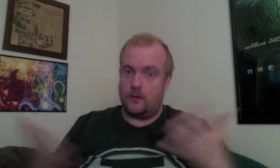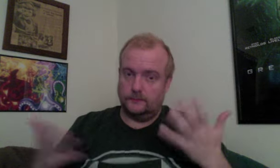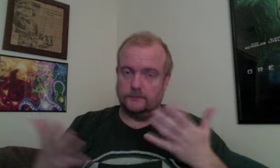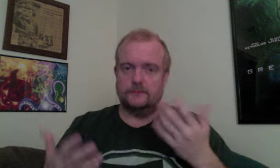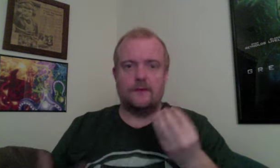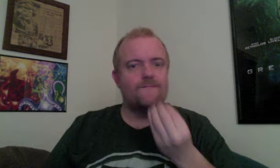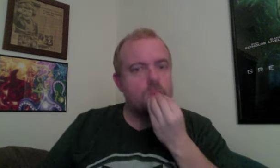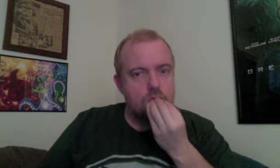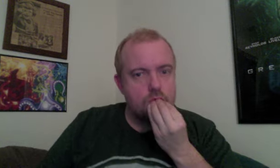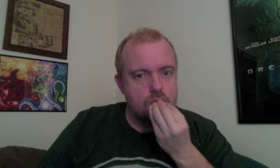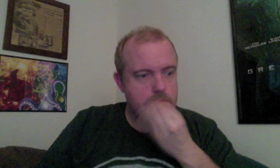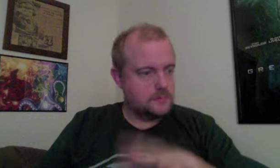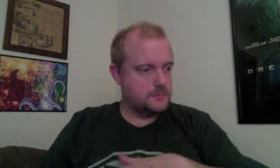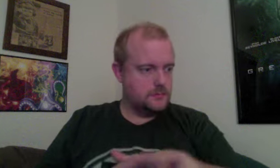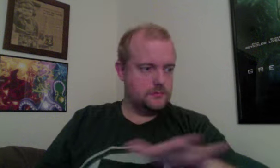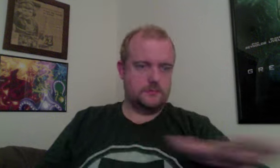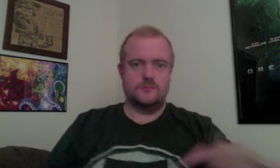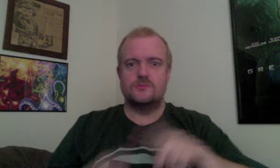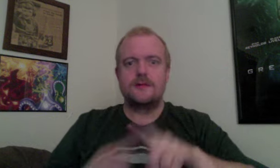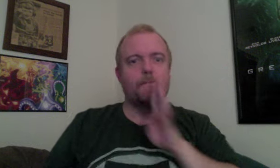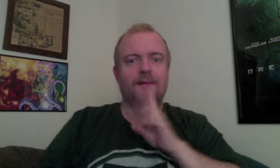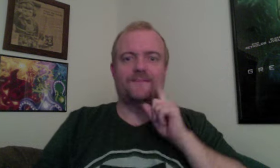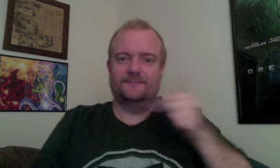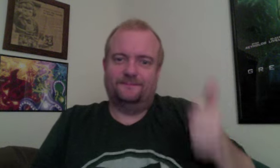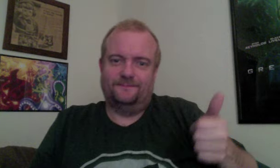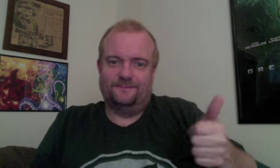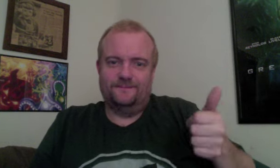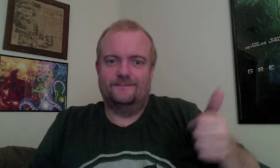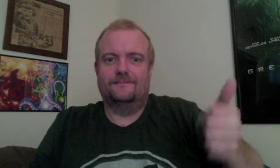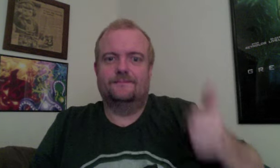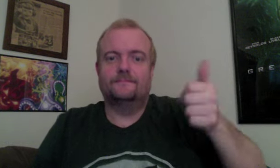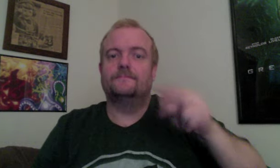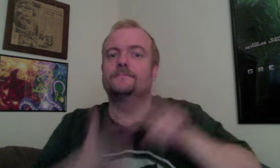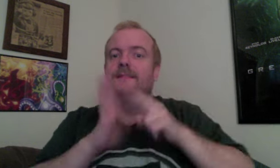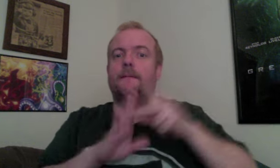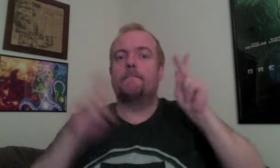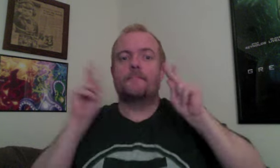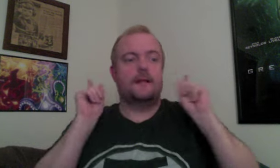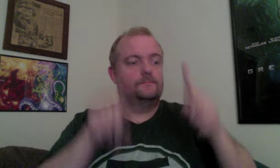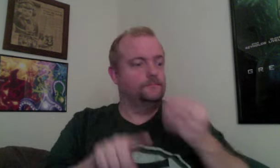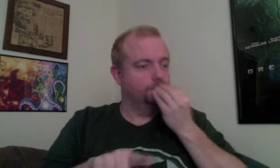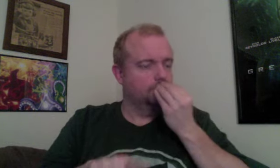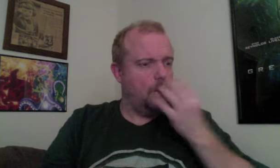The Bible begins the plagues thus: "The river shall be turned to blood."